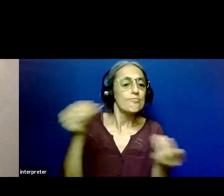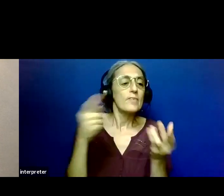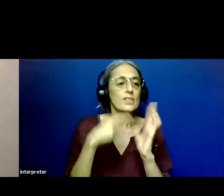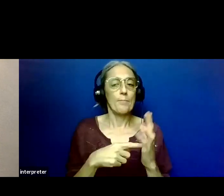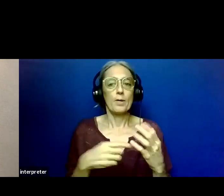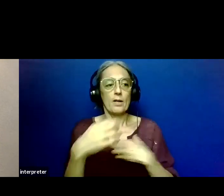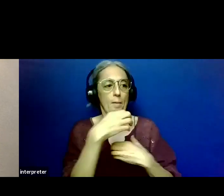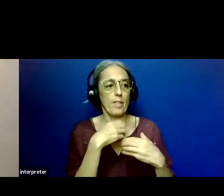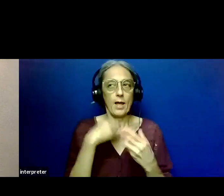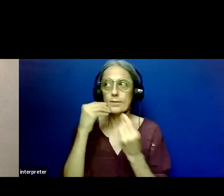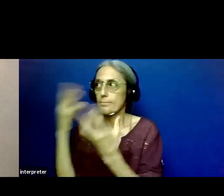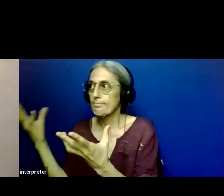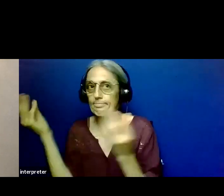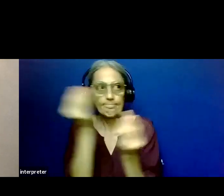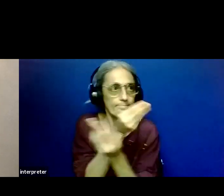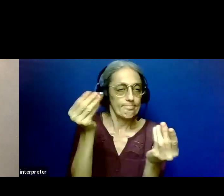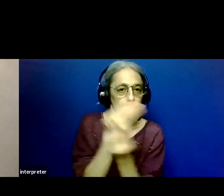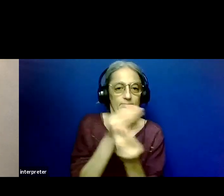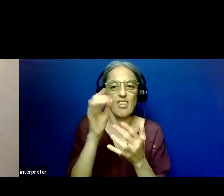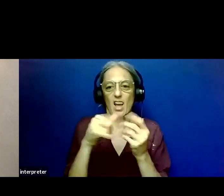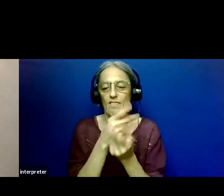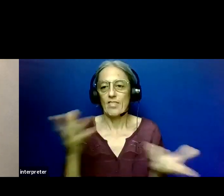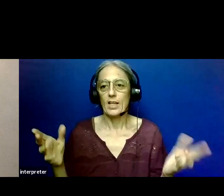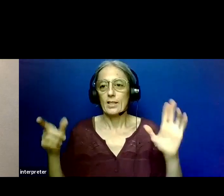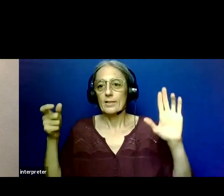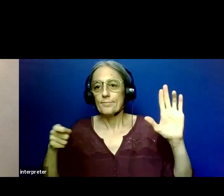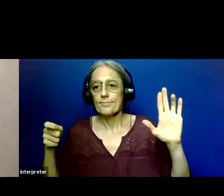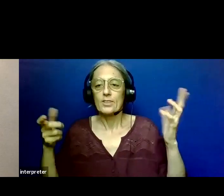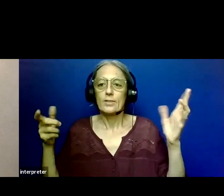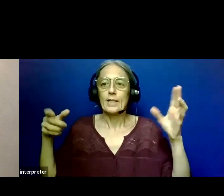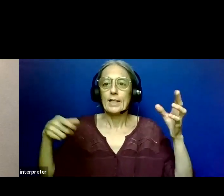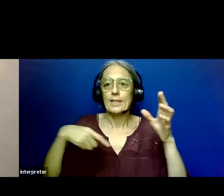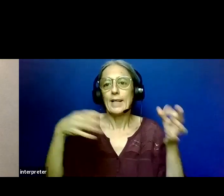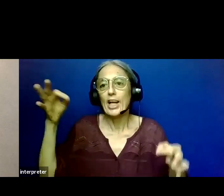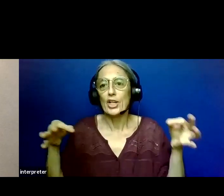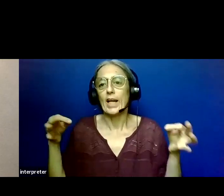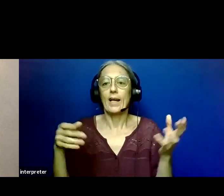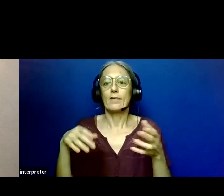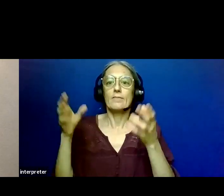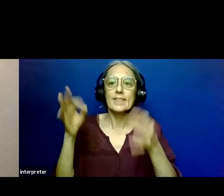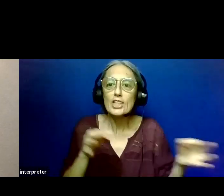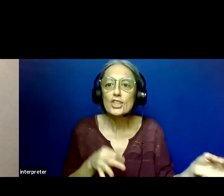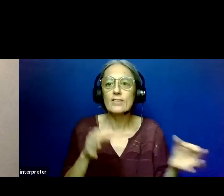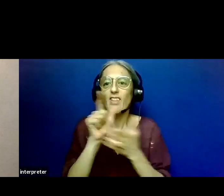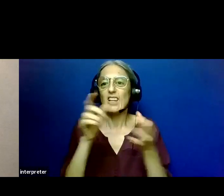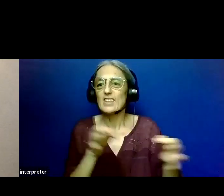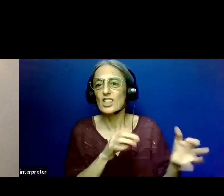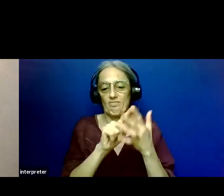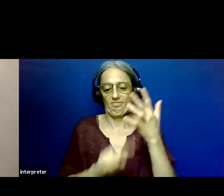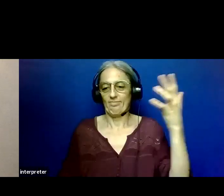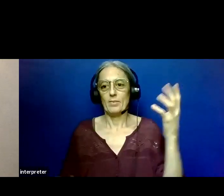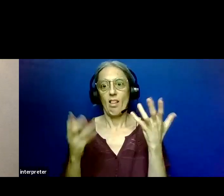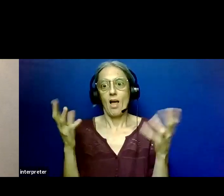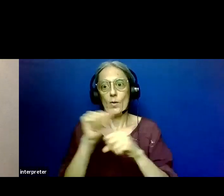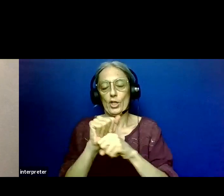and a lot of other things like that. Hearings, terminations, all kinds of stuff. But when you have a full-time ADA